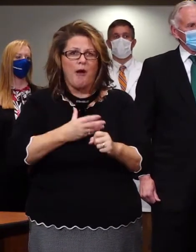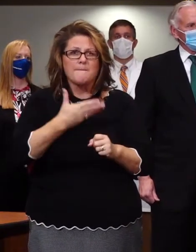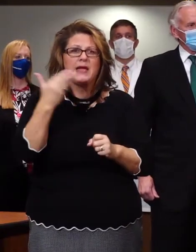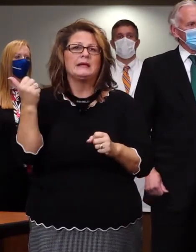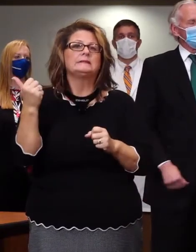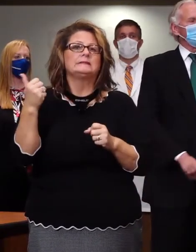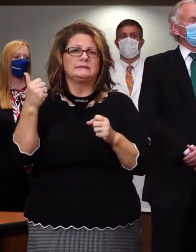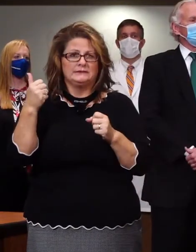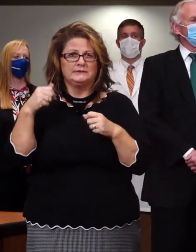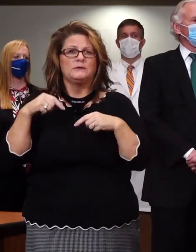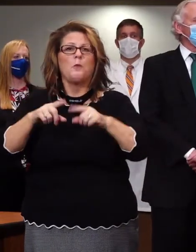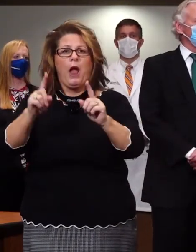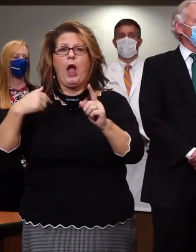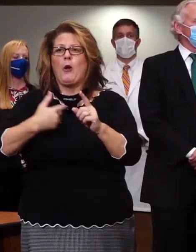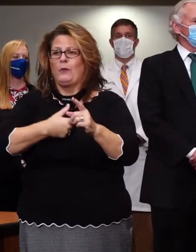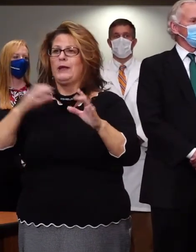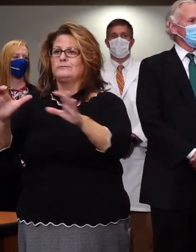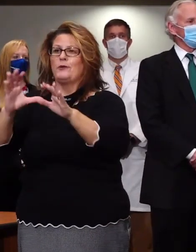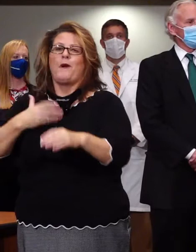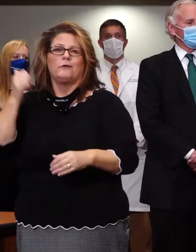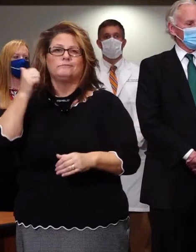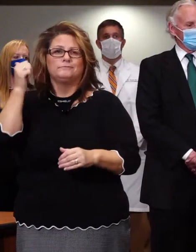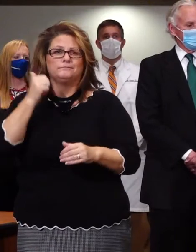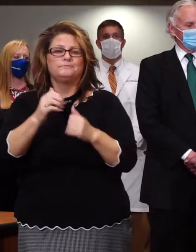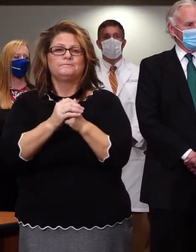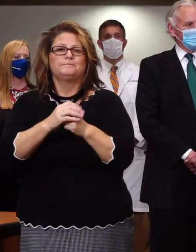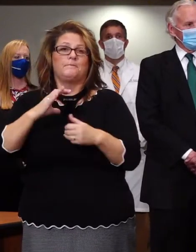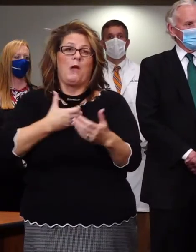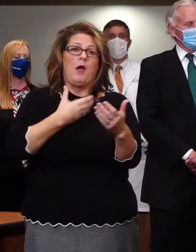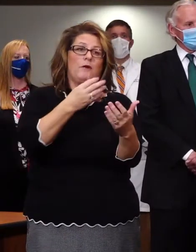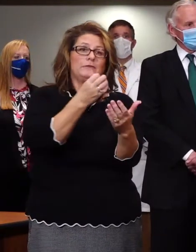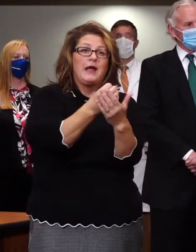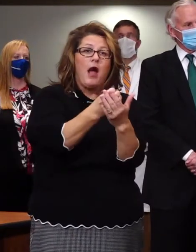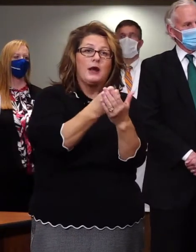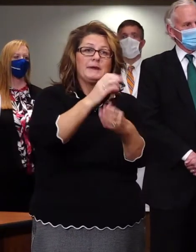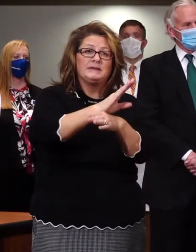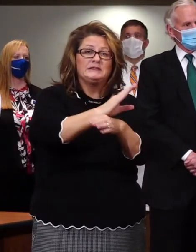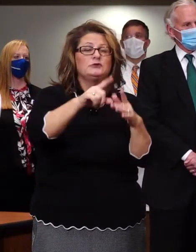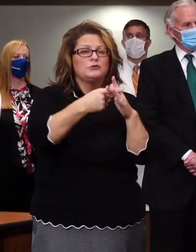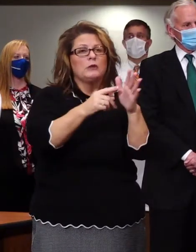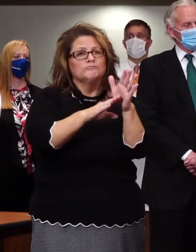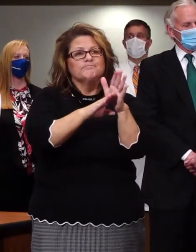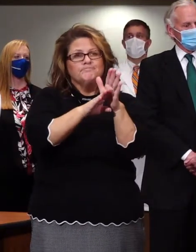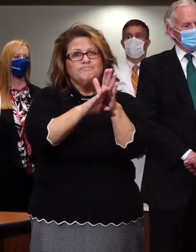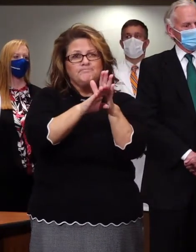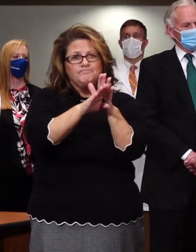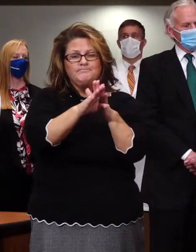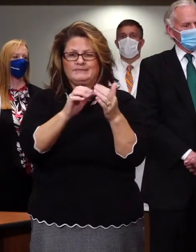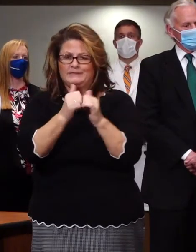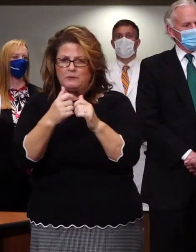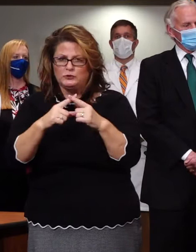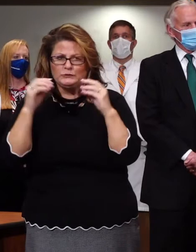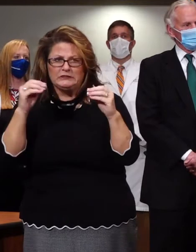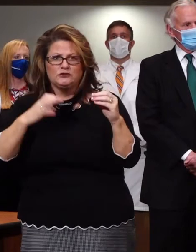lives. We've started to rebuild our economy. We've grappled with how to best educate our children, and